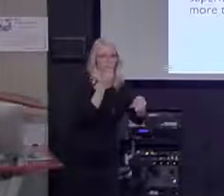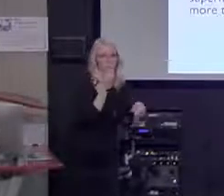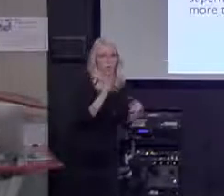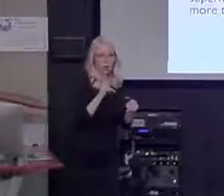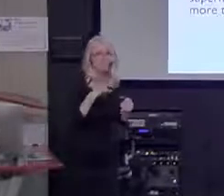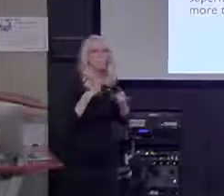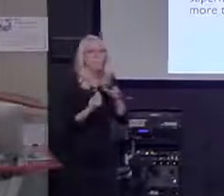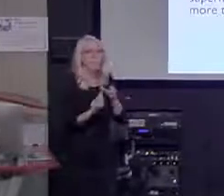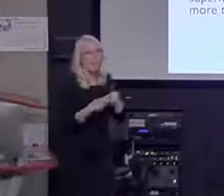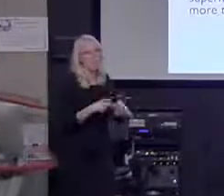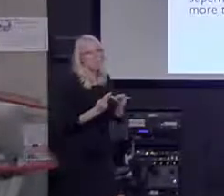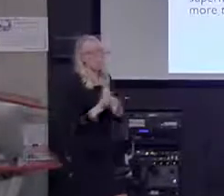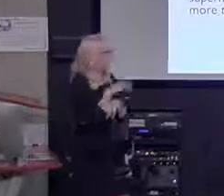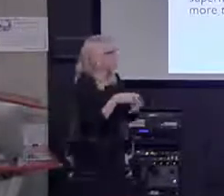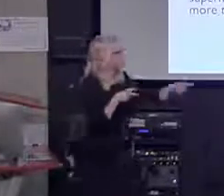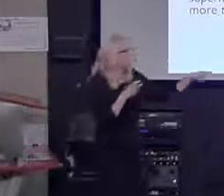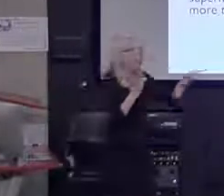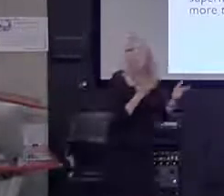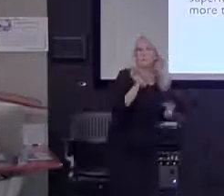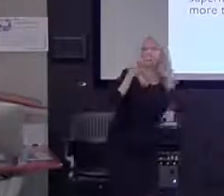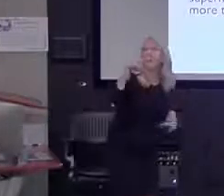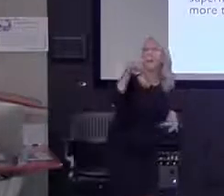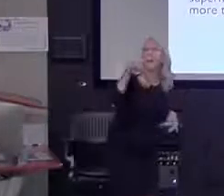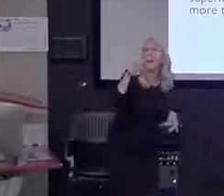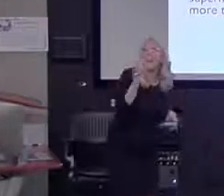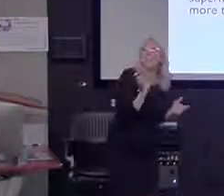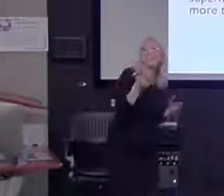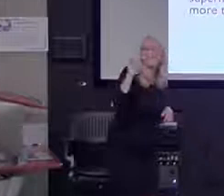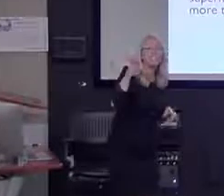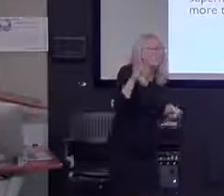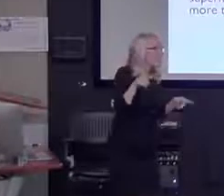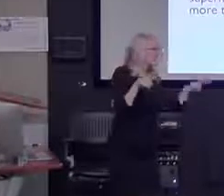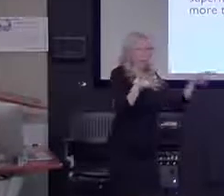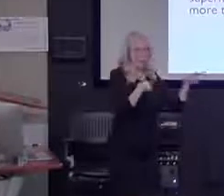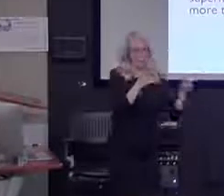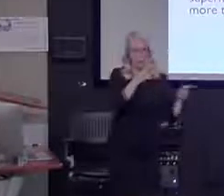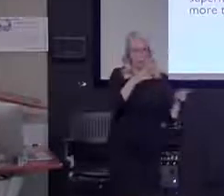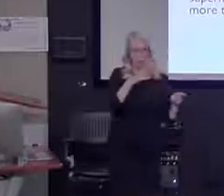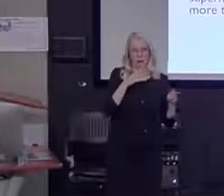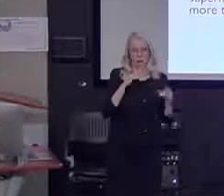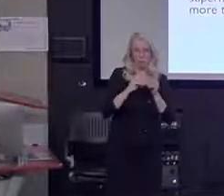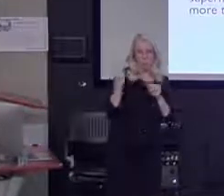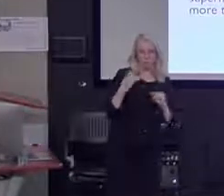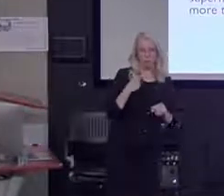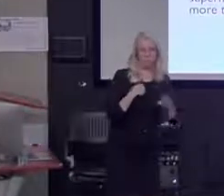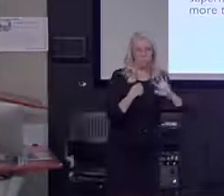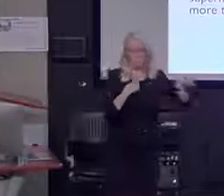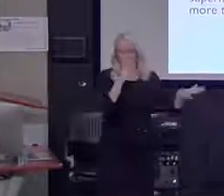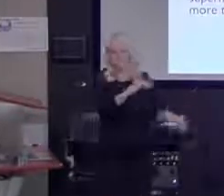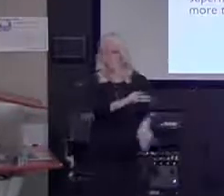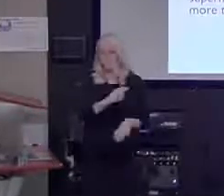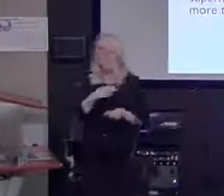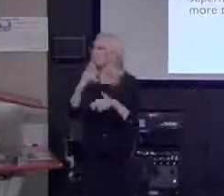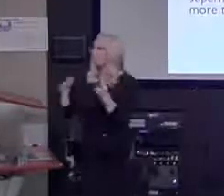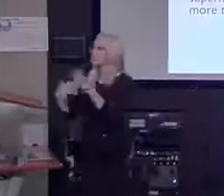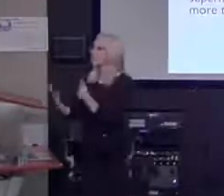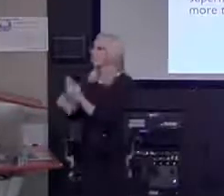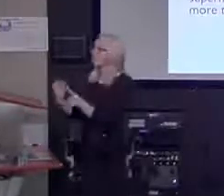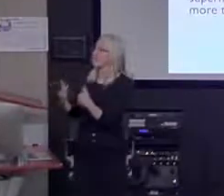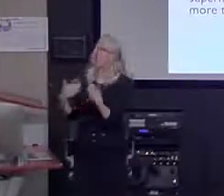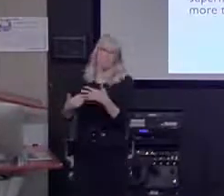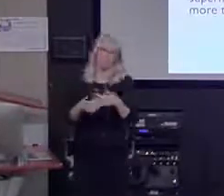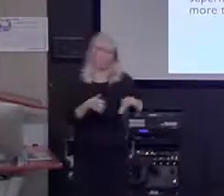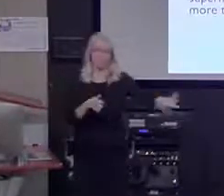Ready? What's that? Mom 1 totally ignores the child. Here